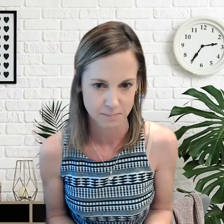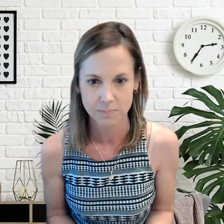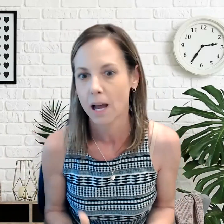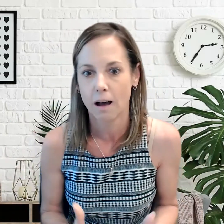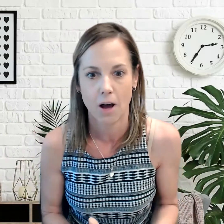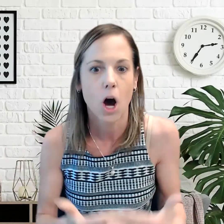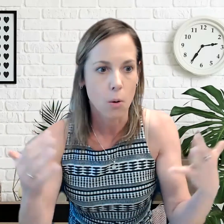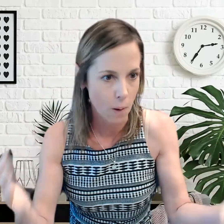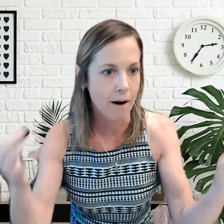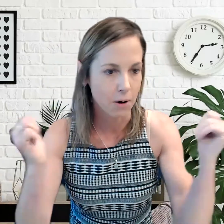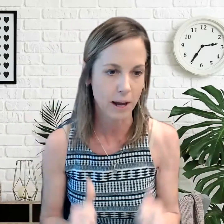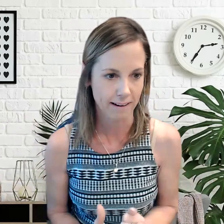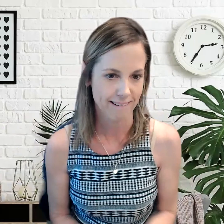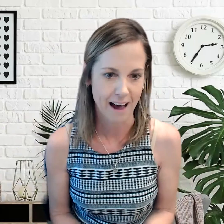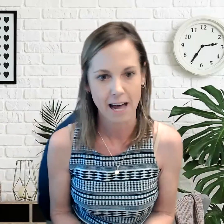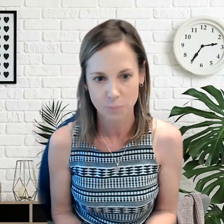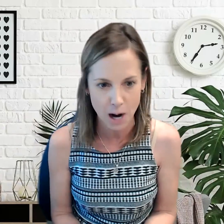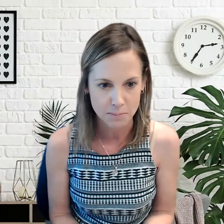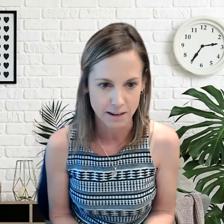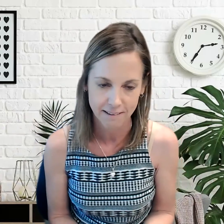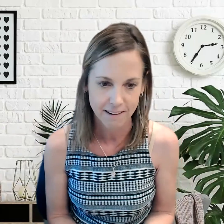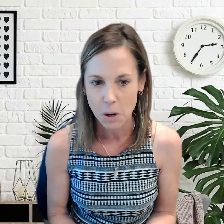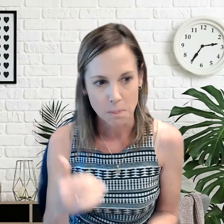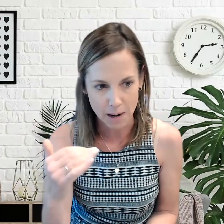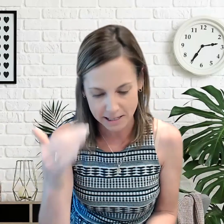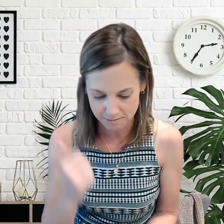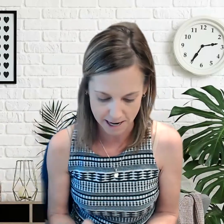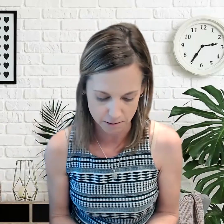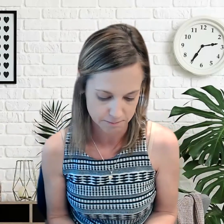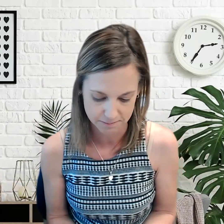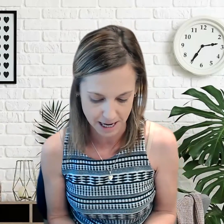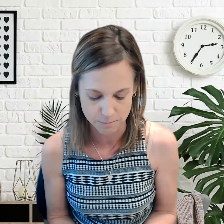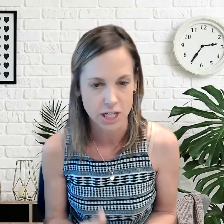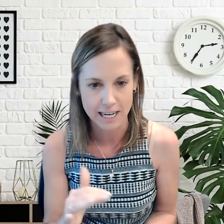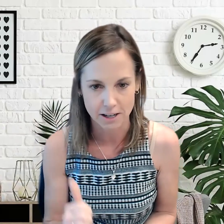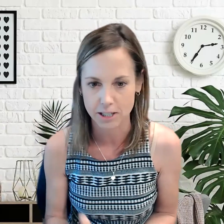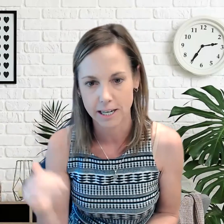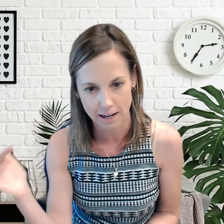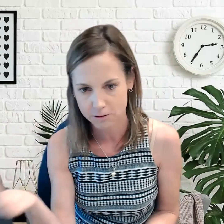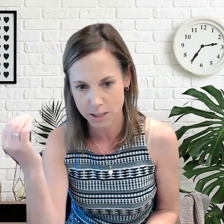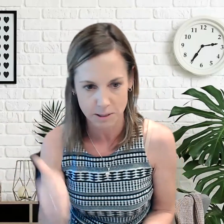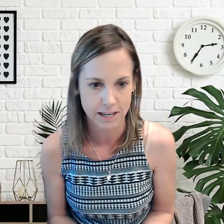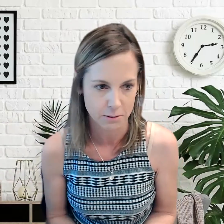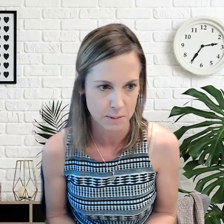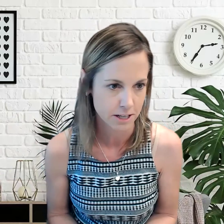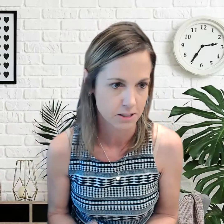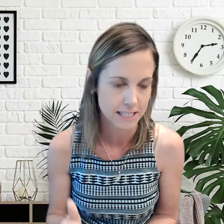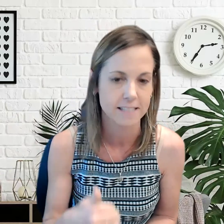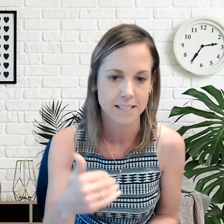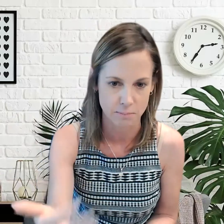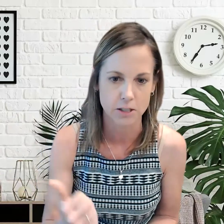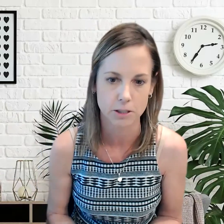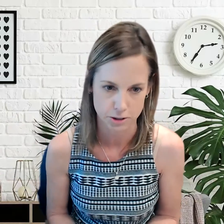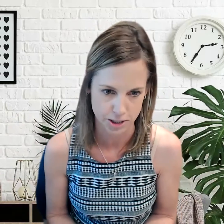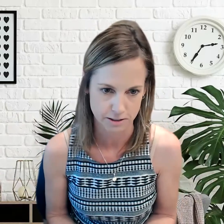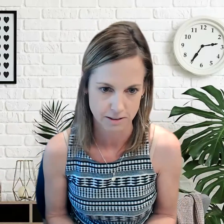endometriosis. Wow, okay, I have a problem here. My GI doctor cannot treat me for endometriosis. He has